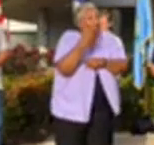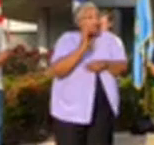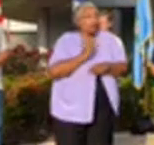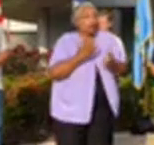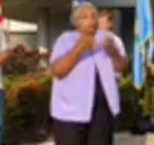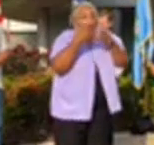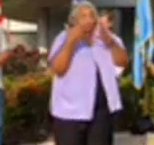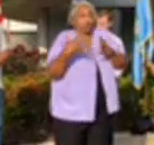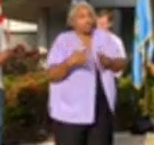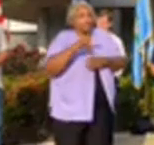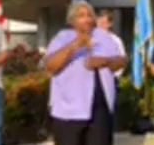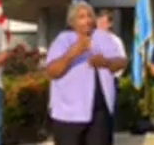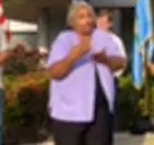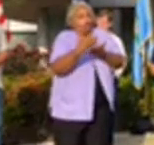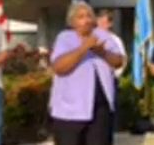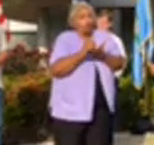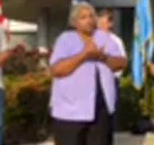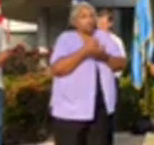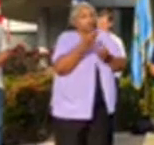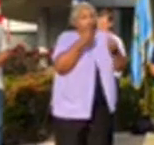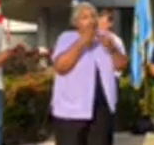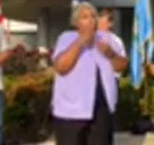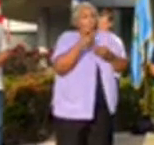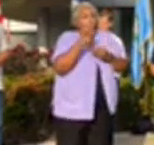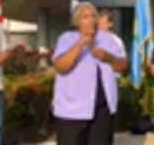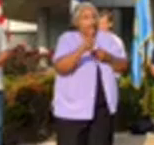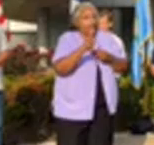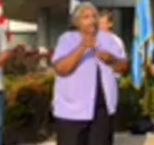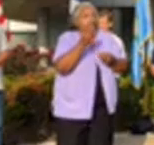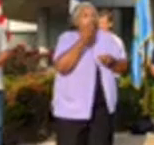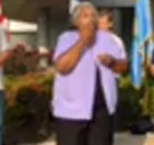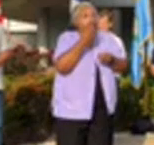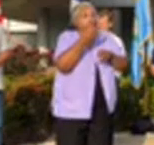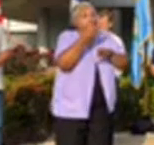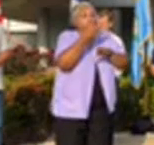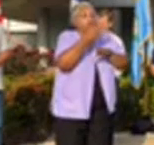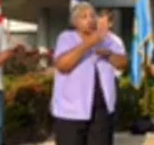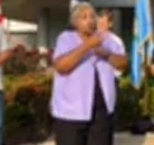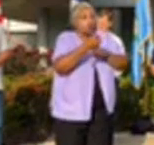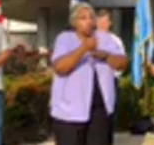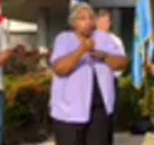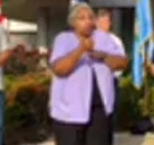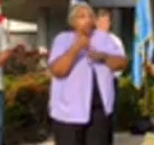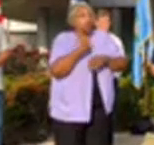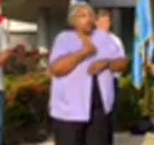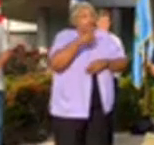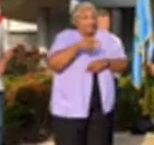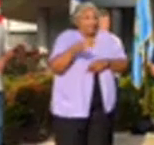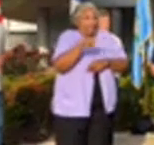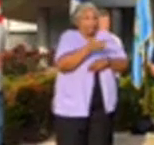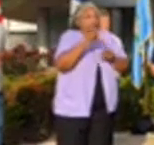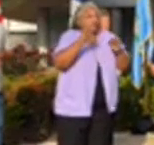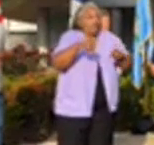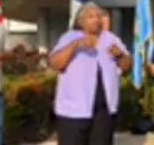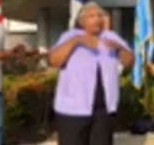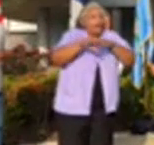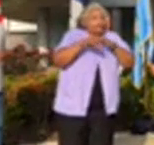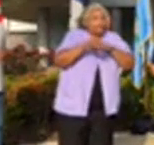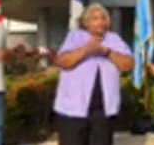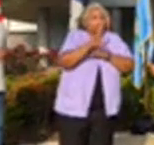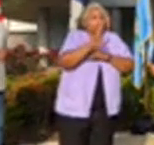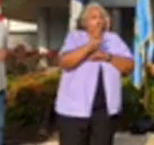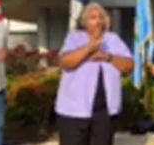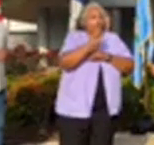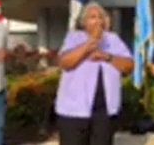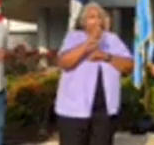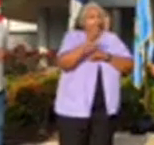partner, the Second Harvest Food Bank. They're running out of food, and we need them to be able to access the USDA,